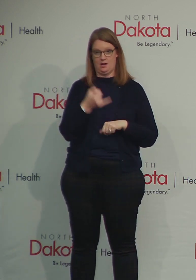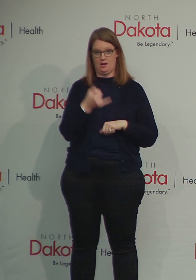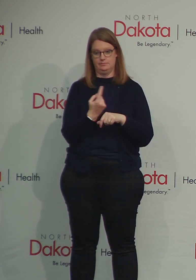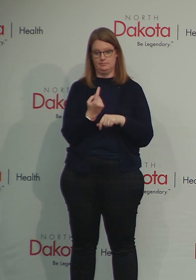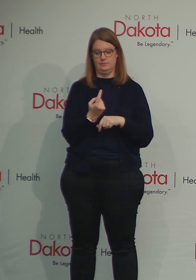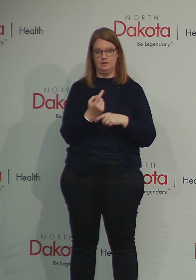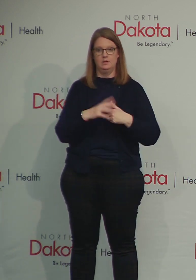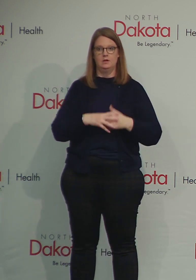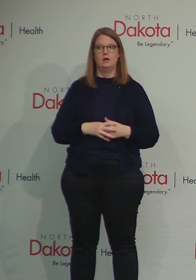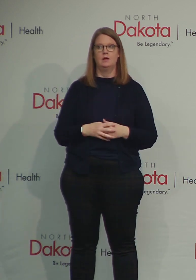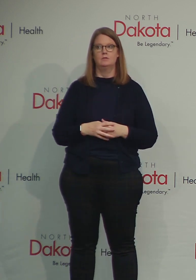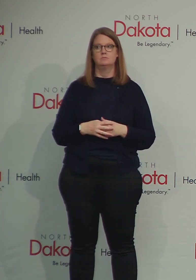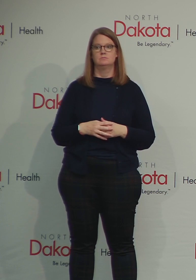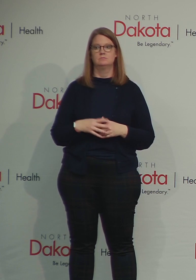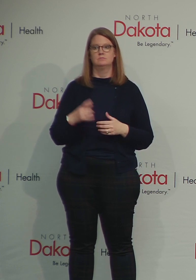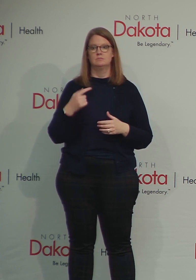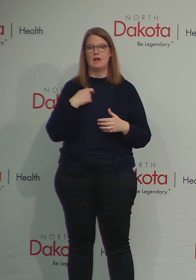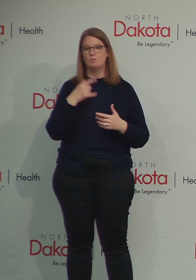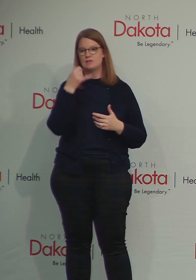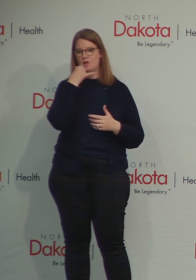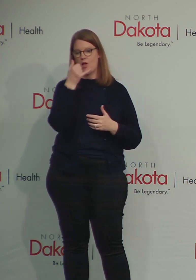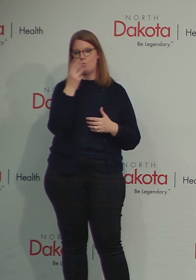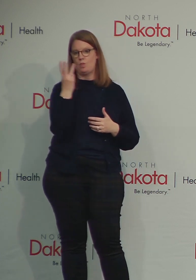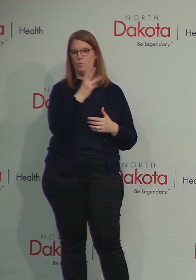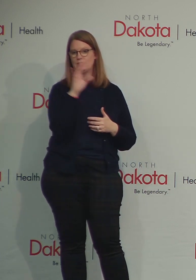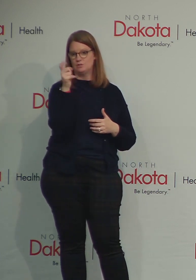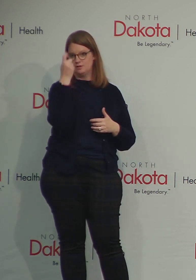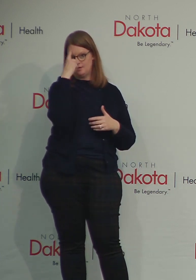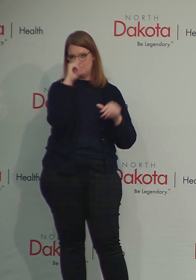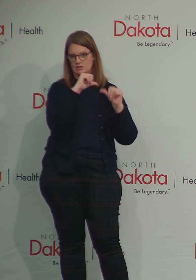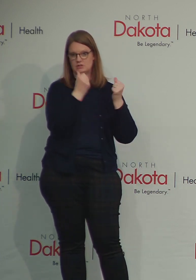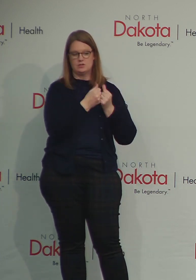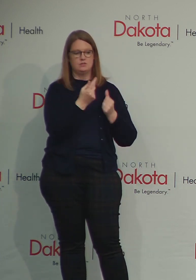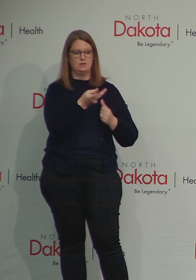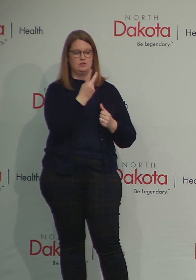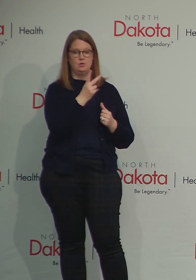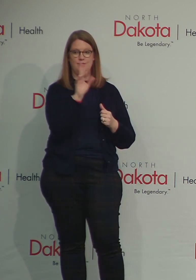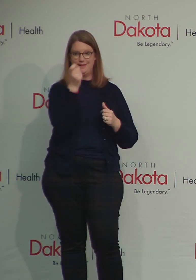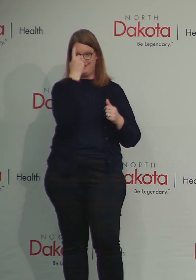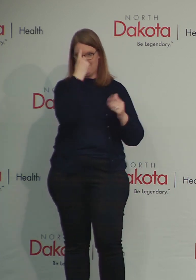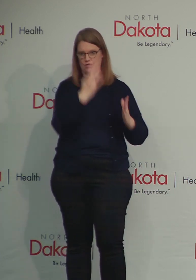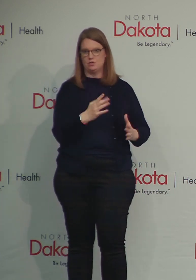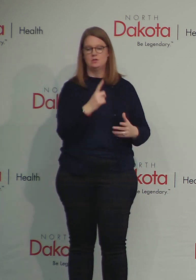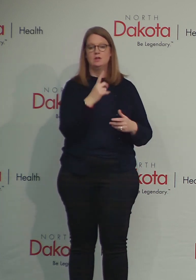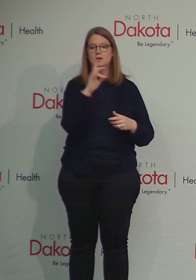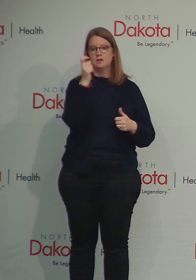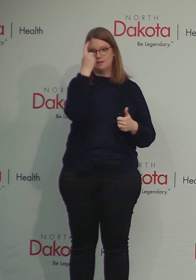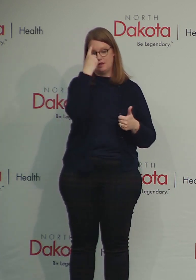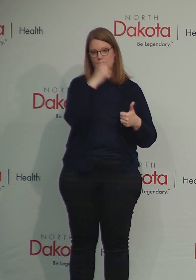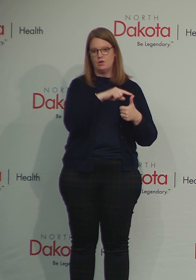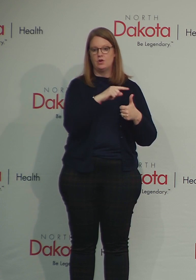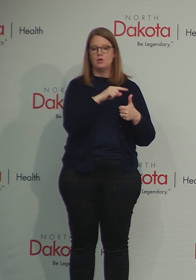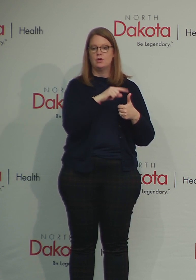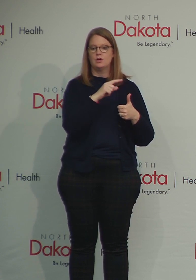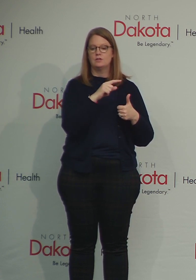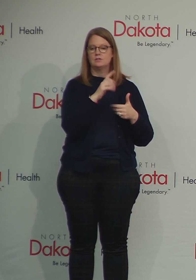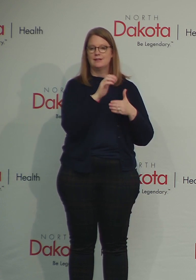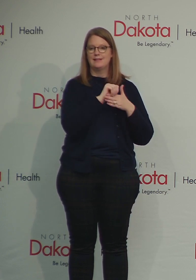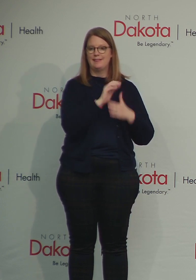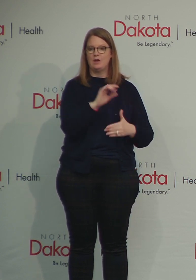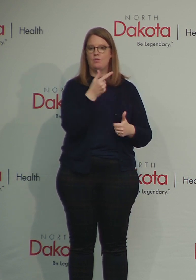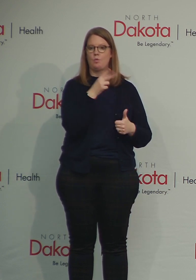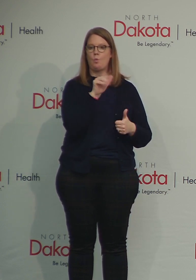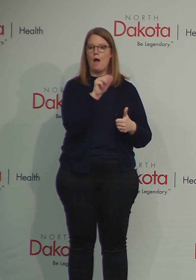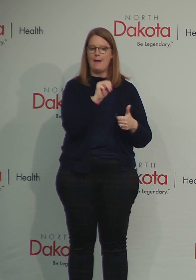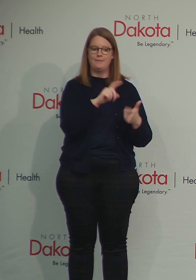I was on a call earlier today with Western Governors Association, and 2 of the governors that are on there, the Governor Guerrero, she's the leader of Guam,